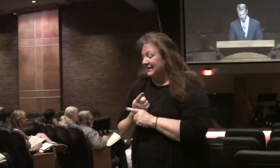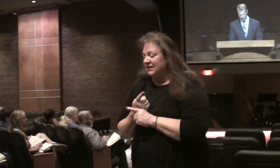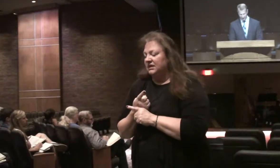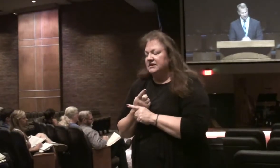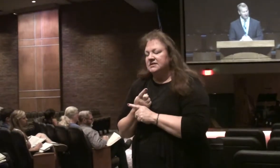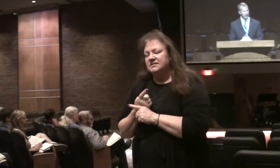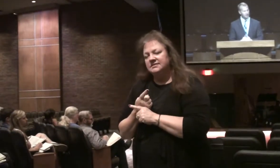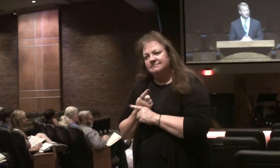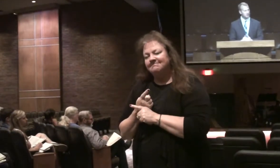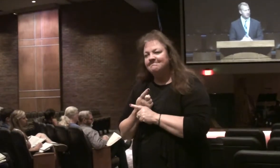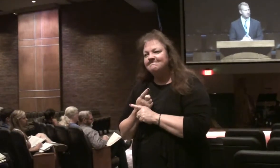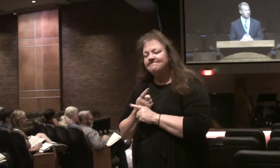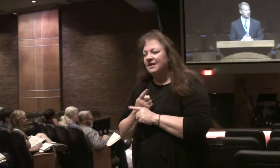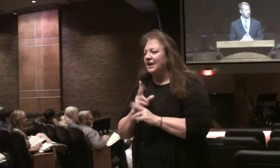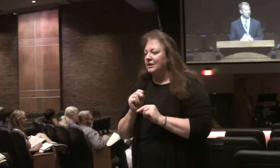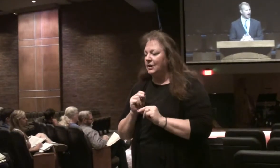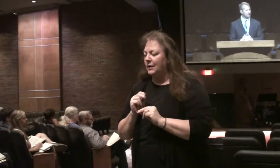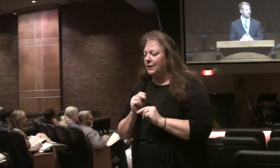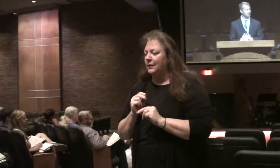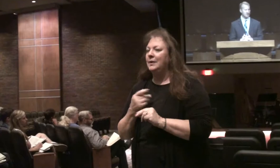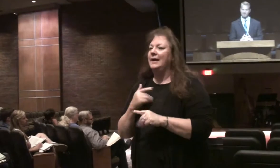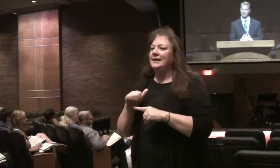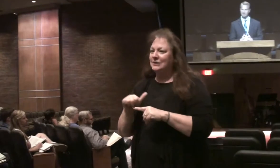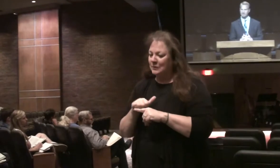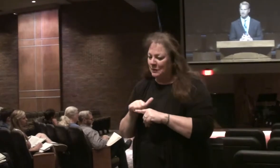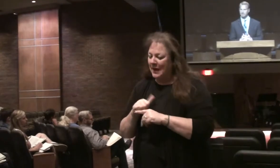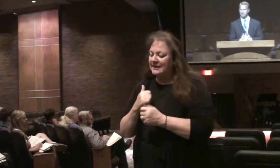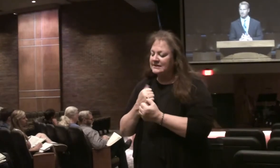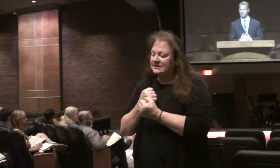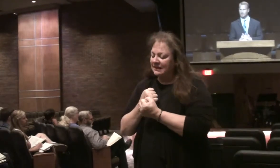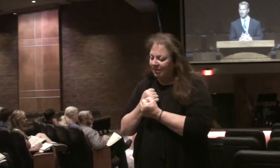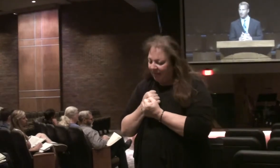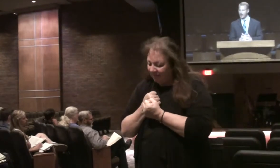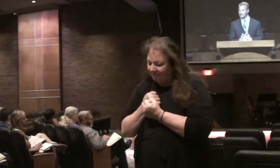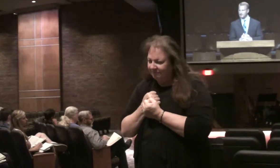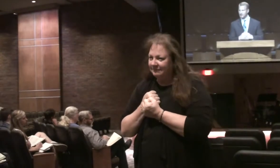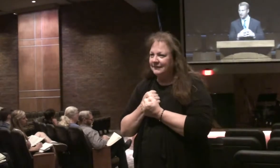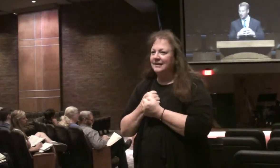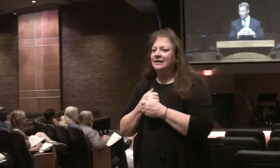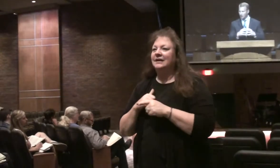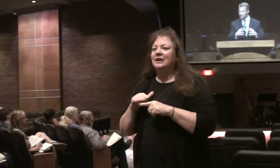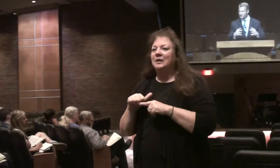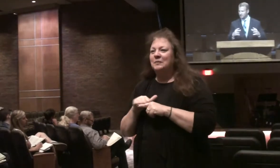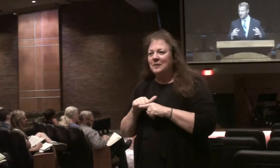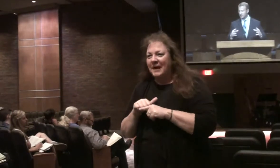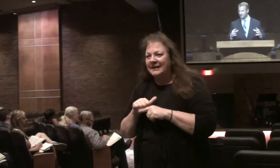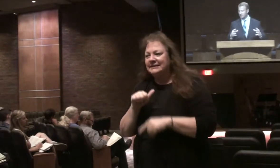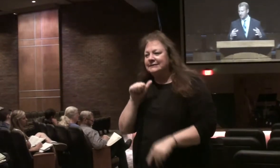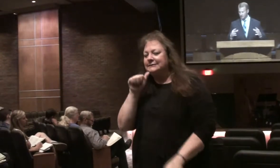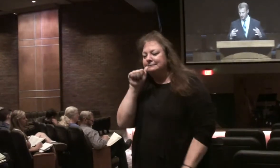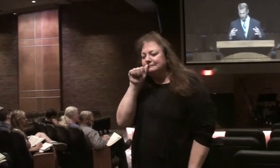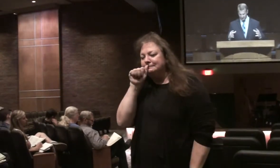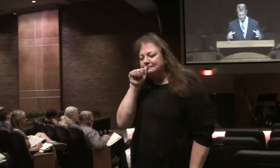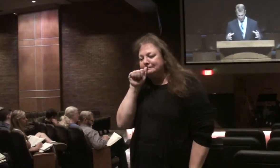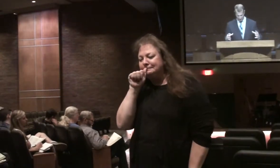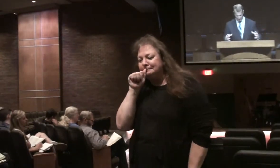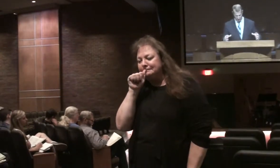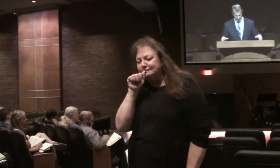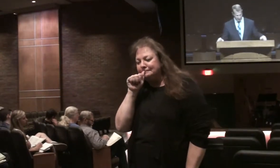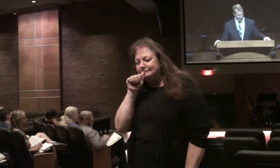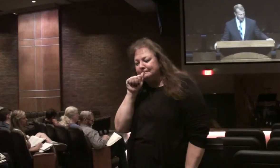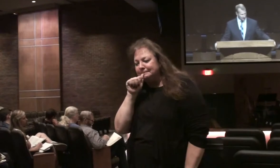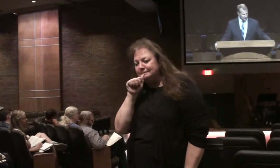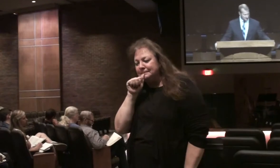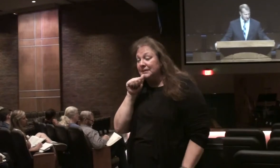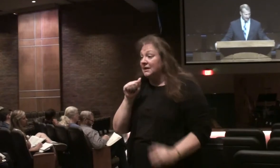should view it as, this is an opportunity for me to practice love by practicing long-suffering, patient.